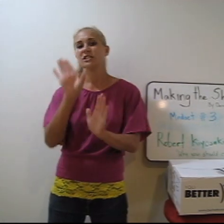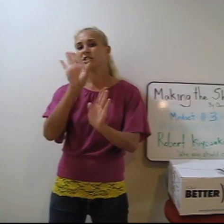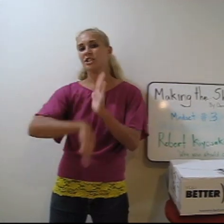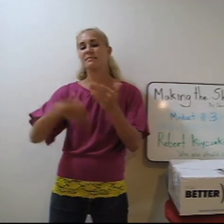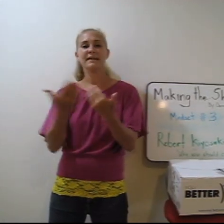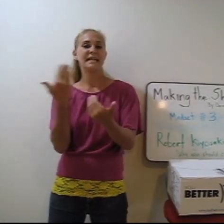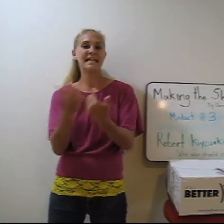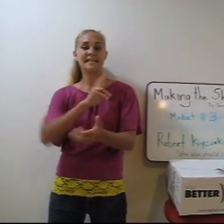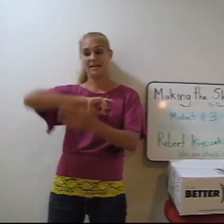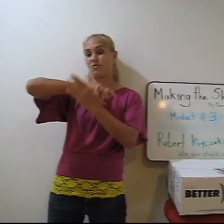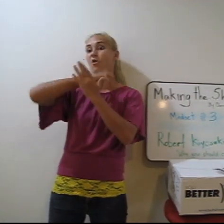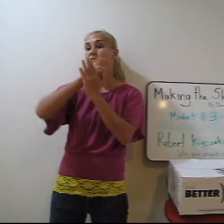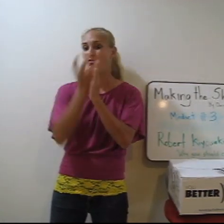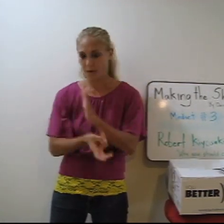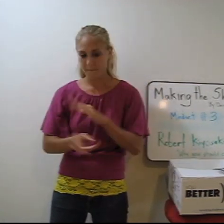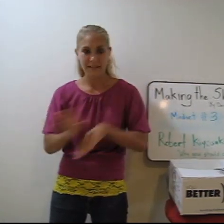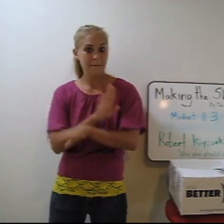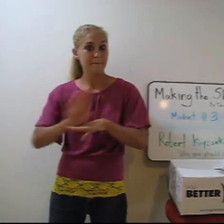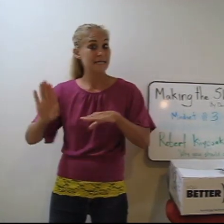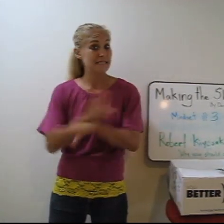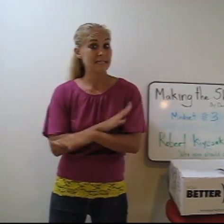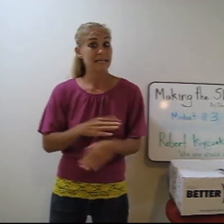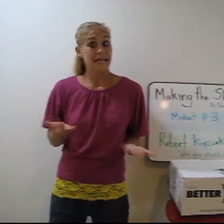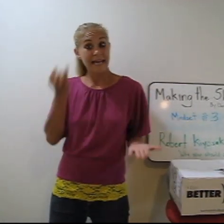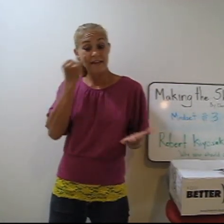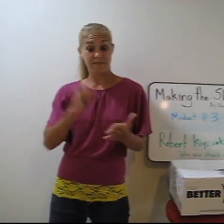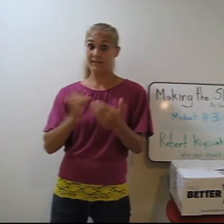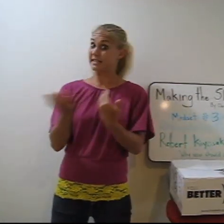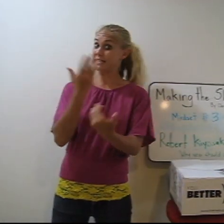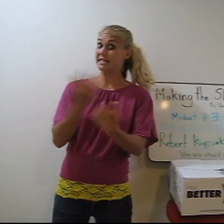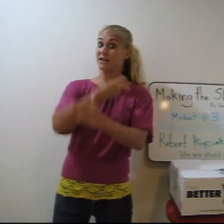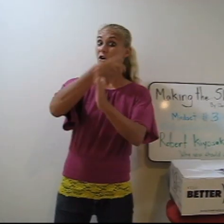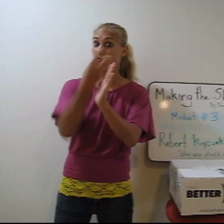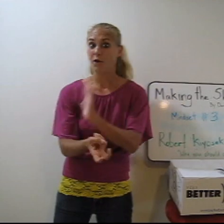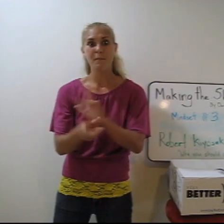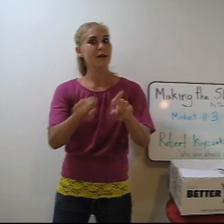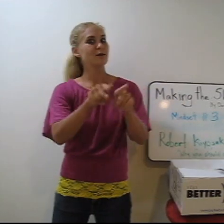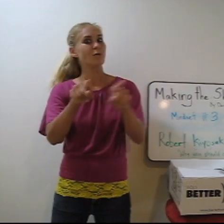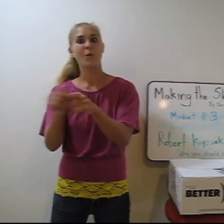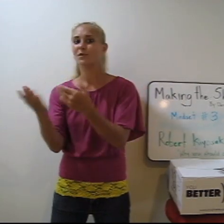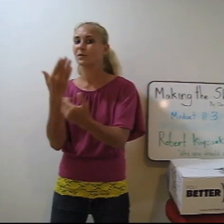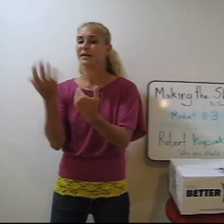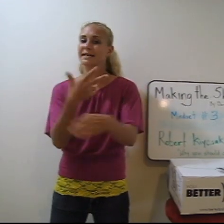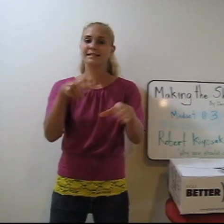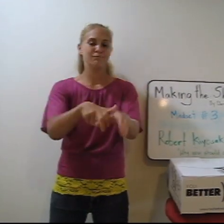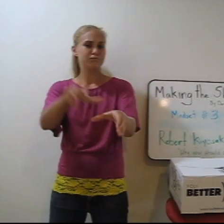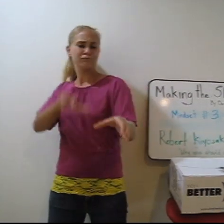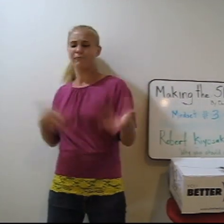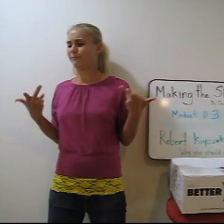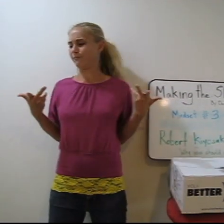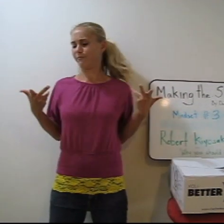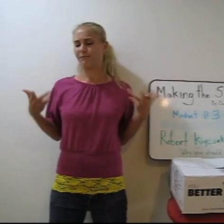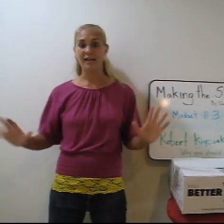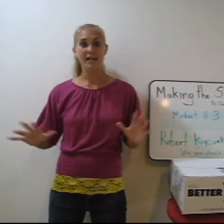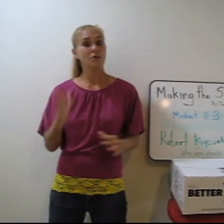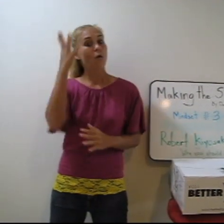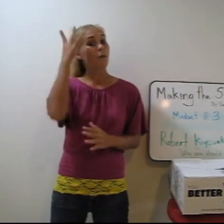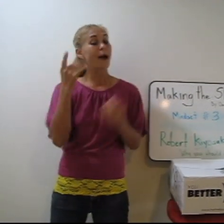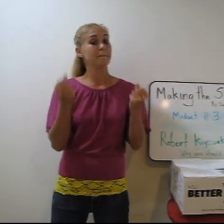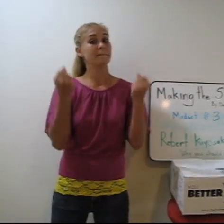into this business. What's easy to get in is also easy to get out. That is why many times this business